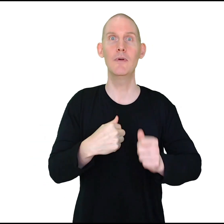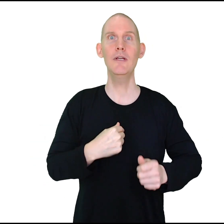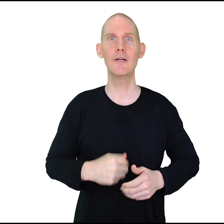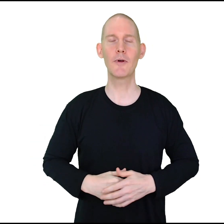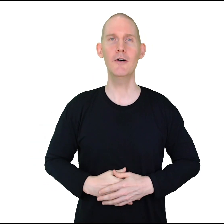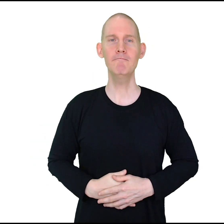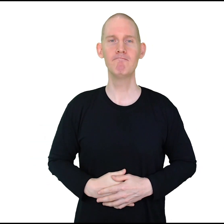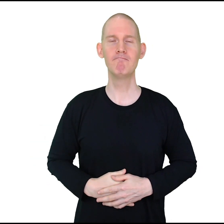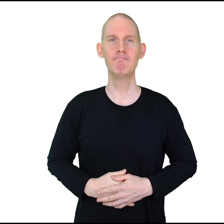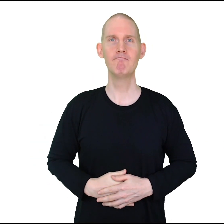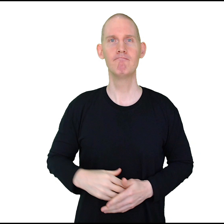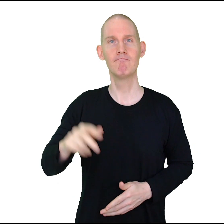Here we go.